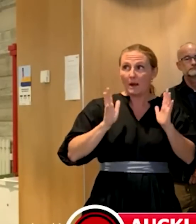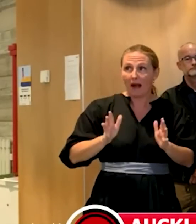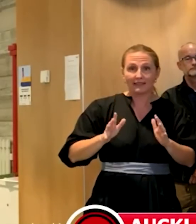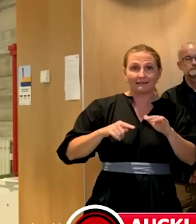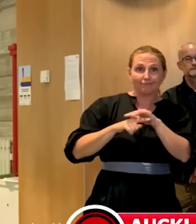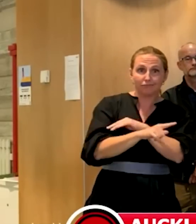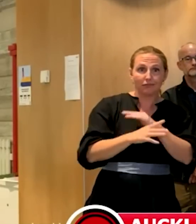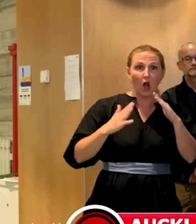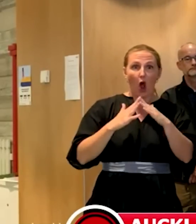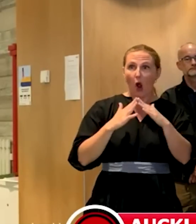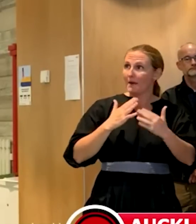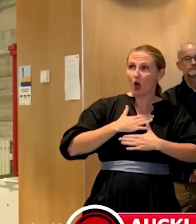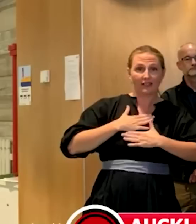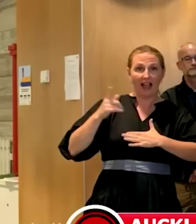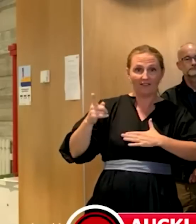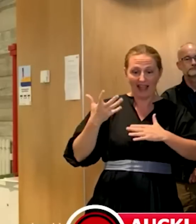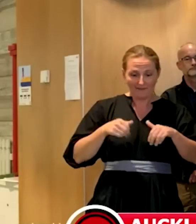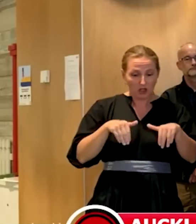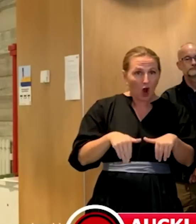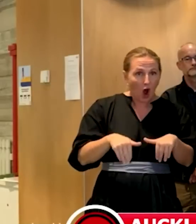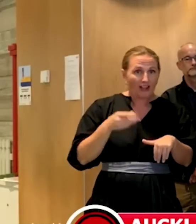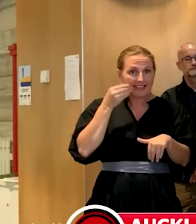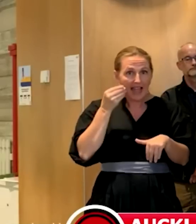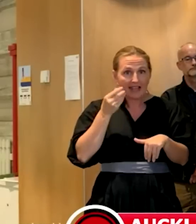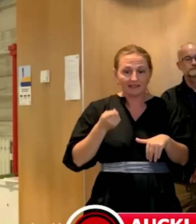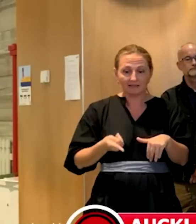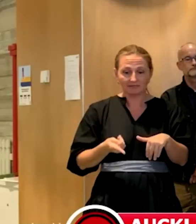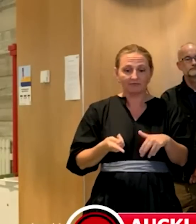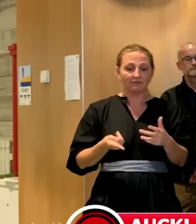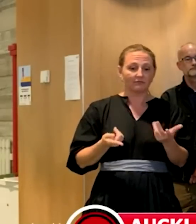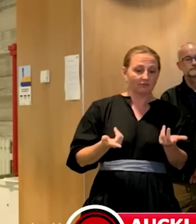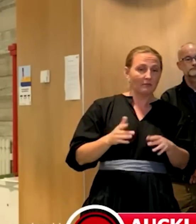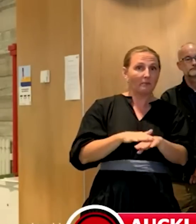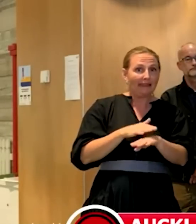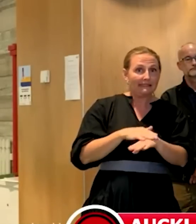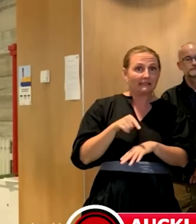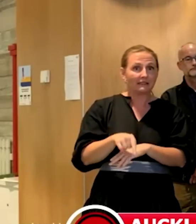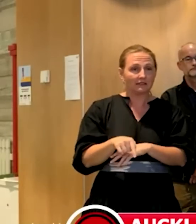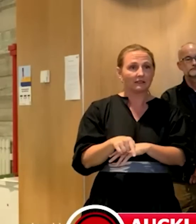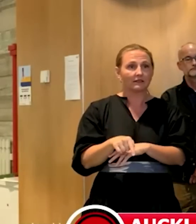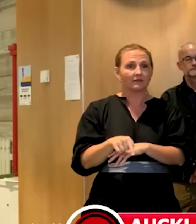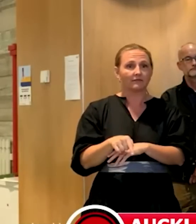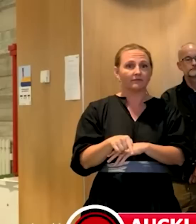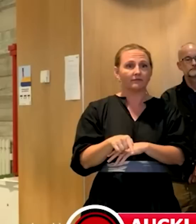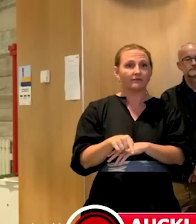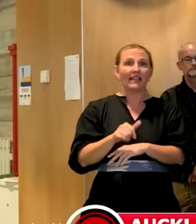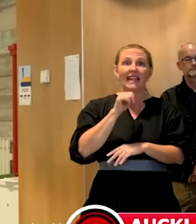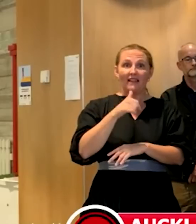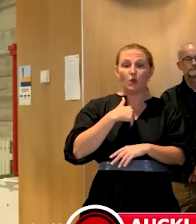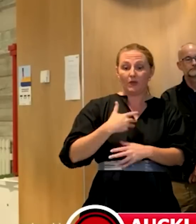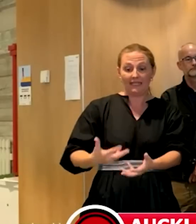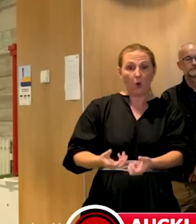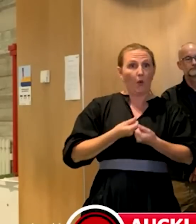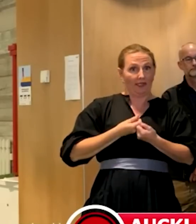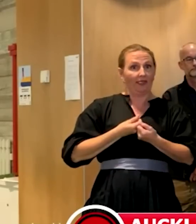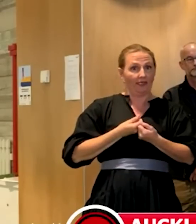home and you've got a dog or a cat or another type of domestic pet, and you really need to take that